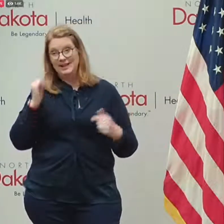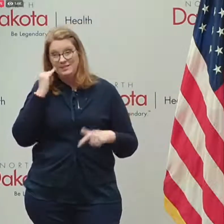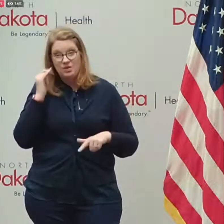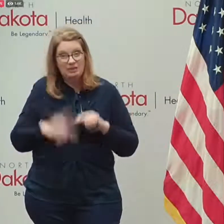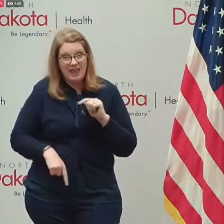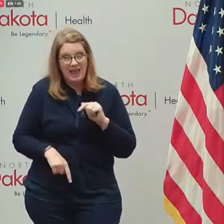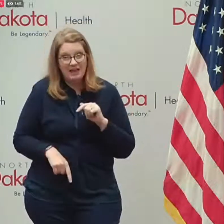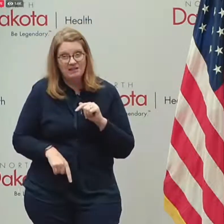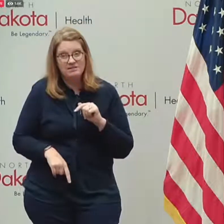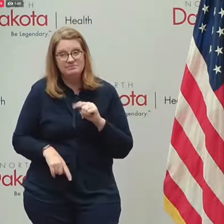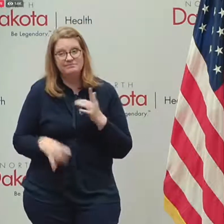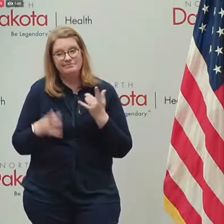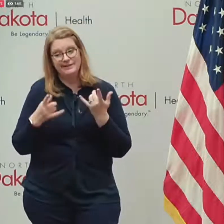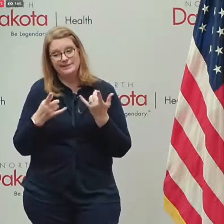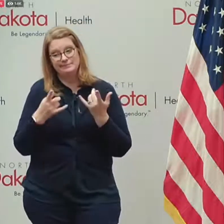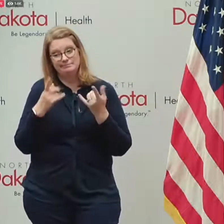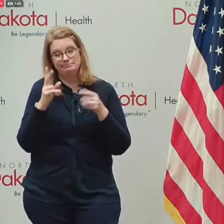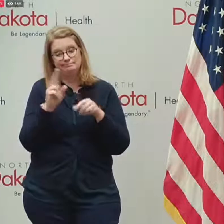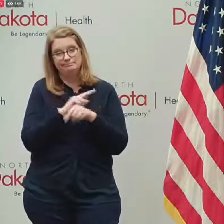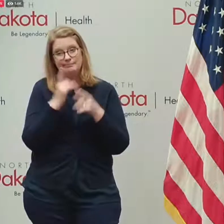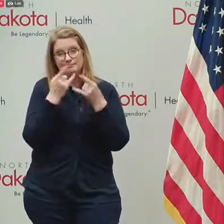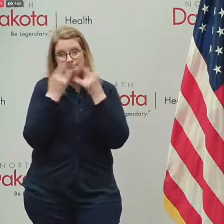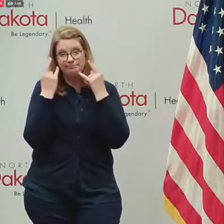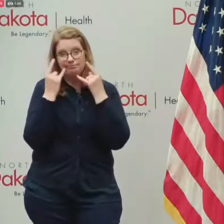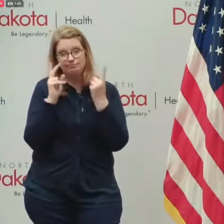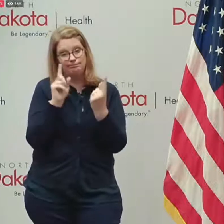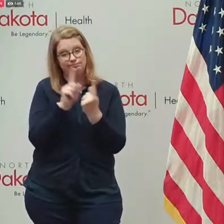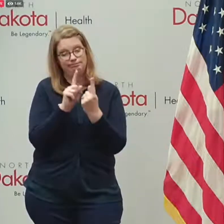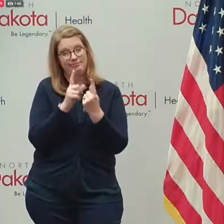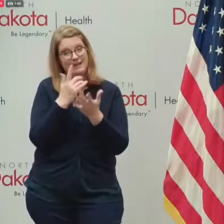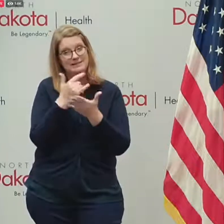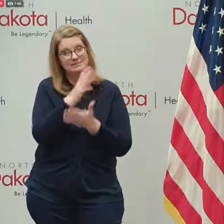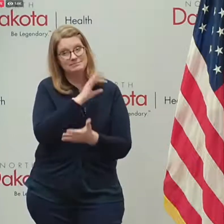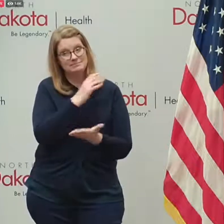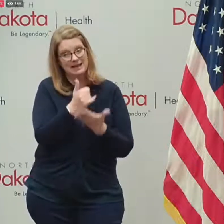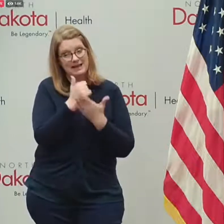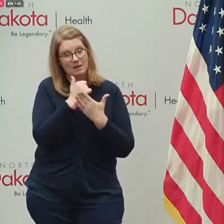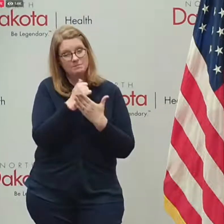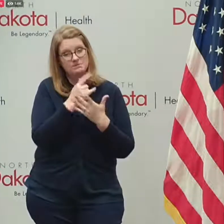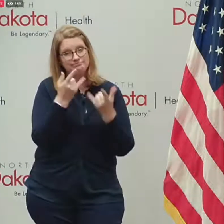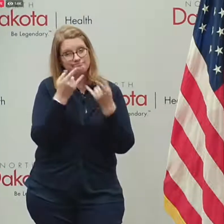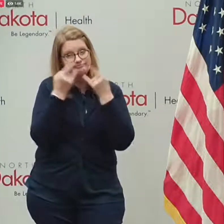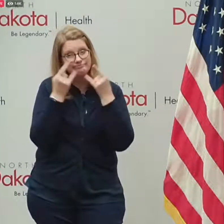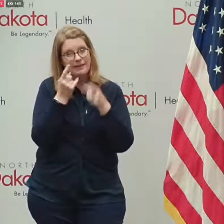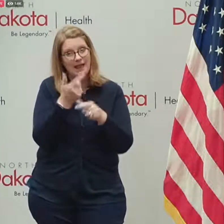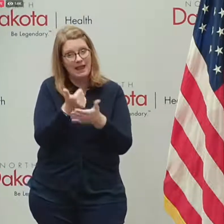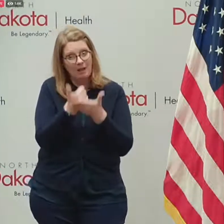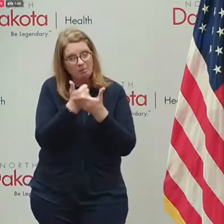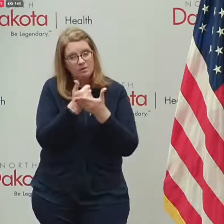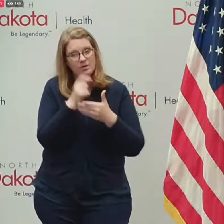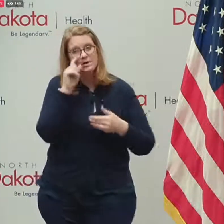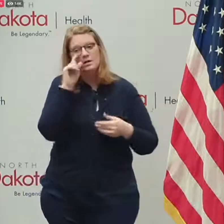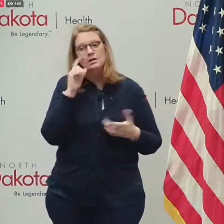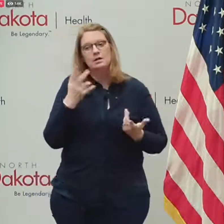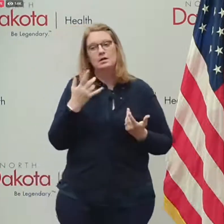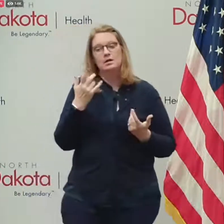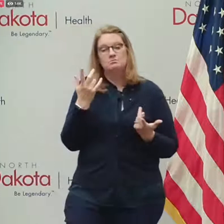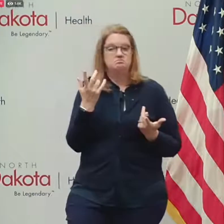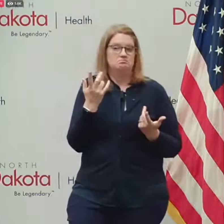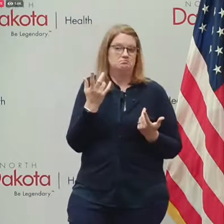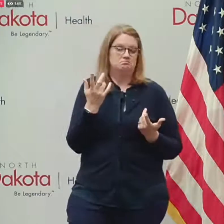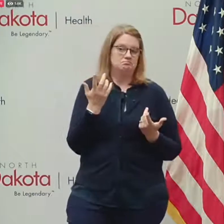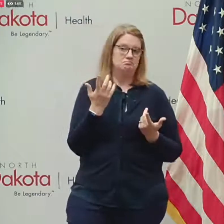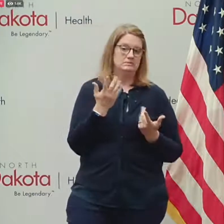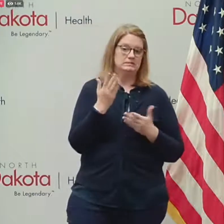have some kind of face covering, those two things help. So whatever mayors, city commissions can do in their communities that they think they're going to work,